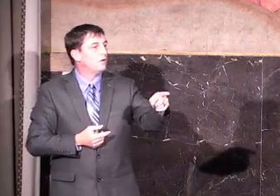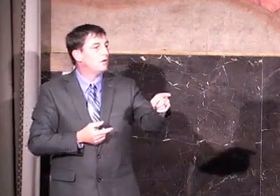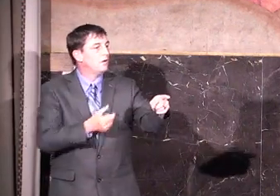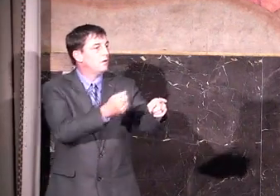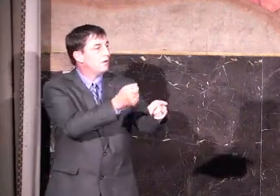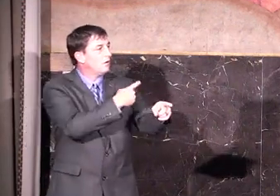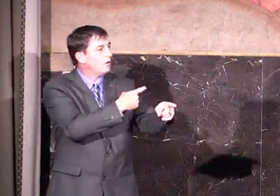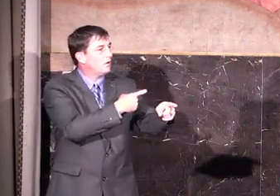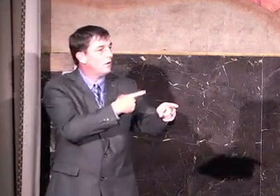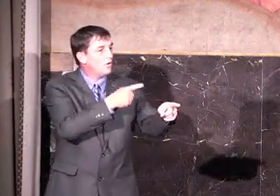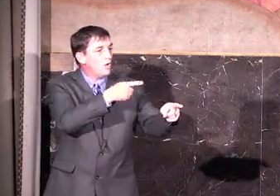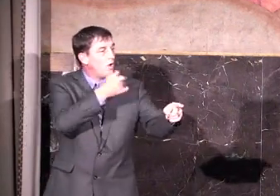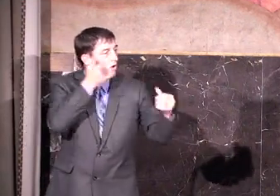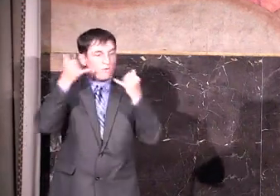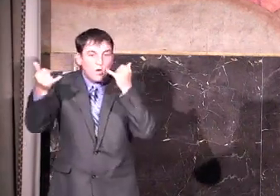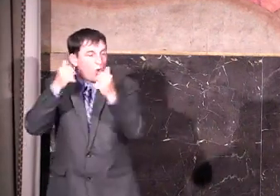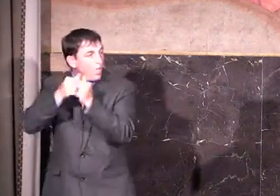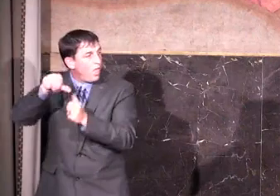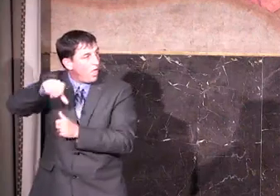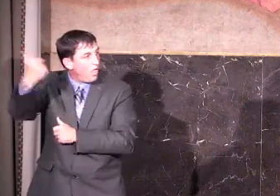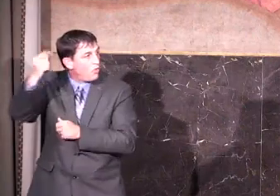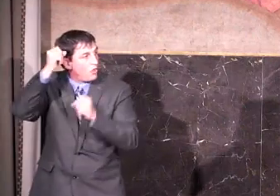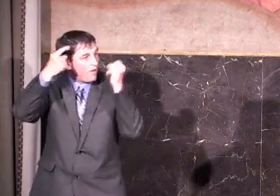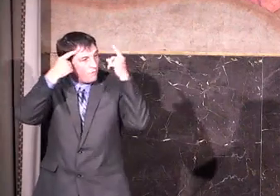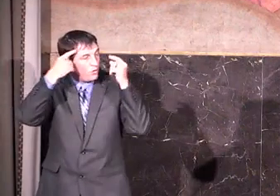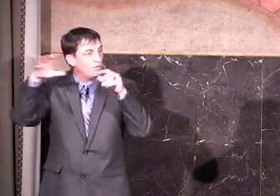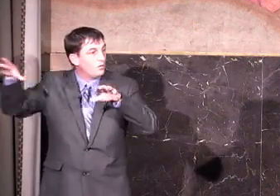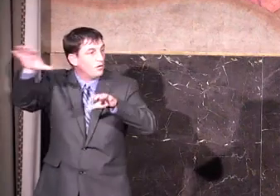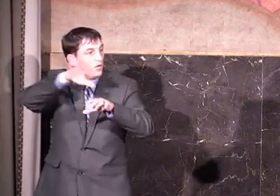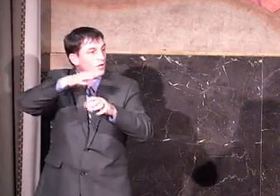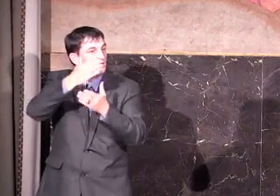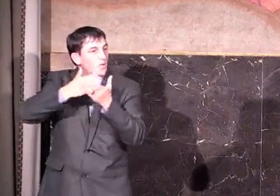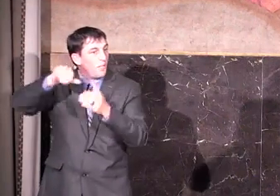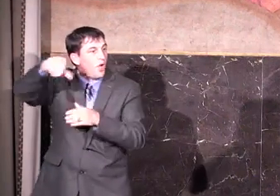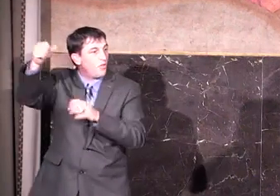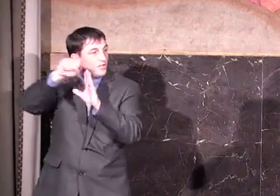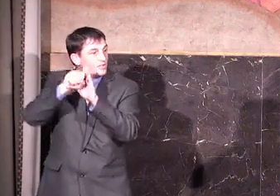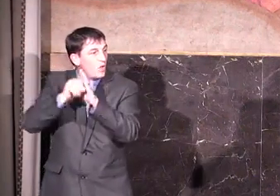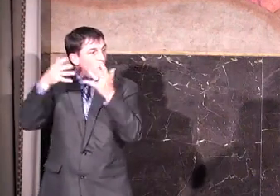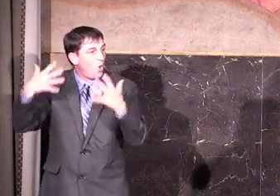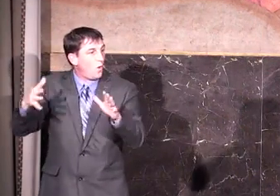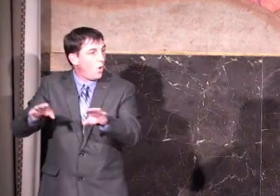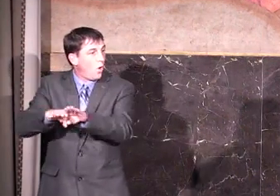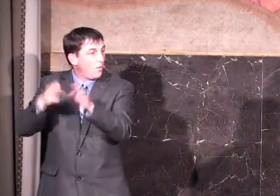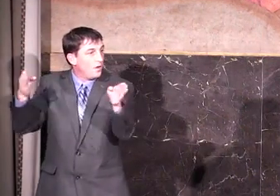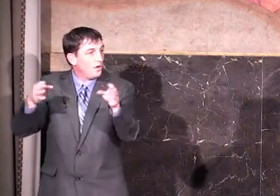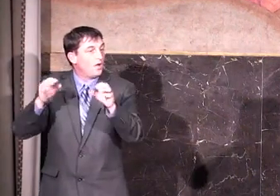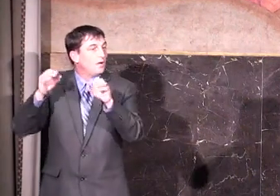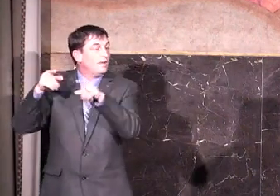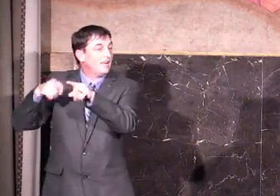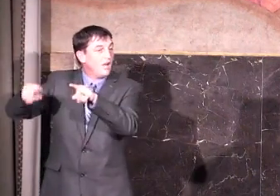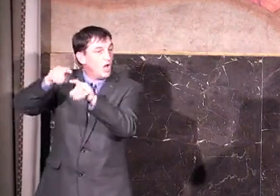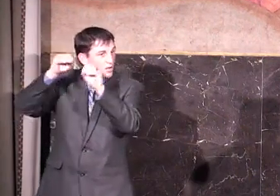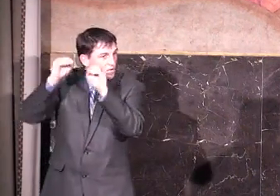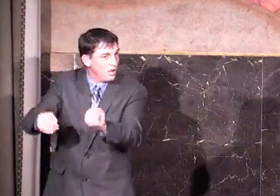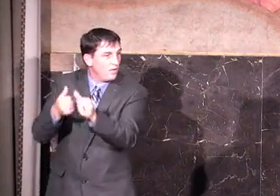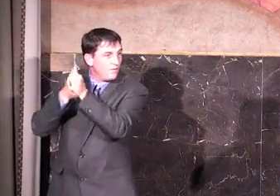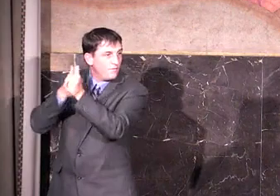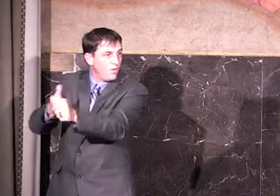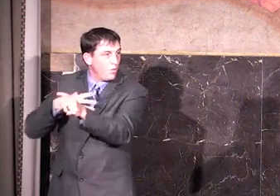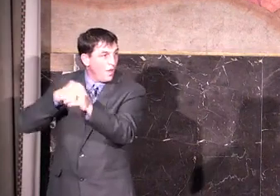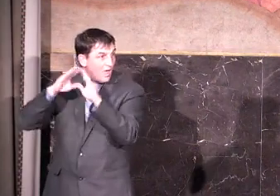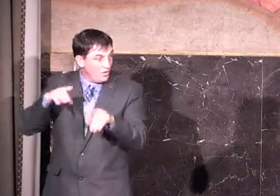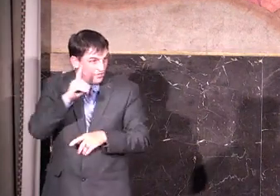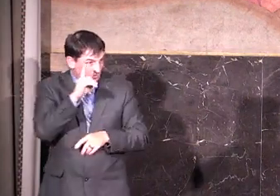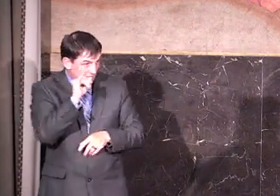other governors, the 9 other states that are already starting their reopening, none of them met the White House criteria. Did that subject happen to come